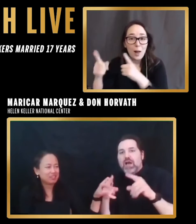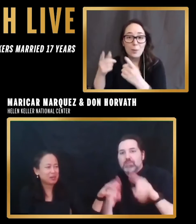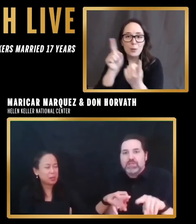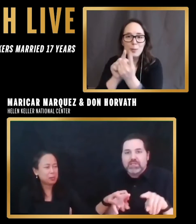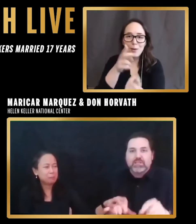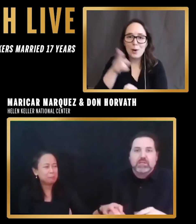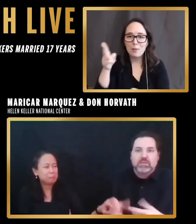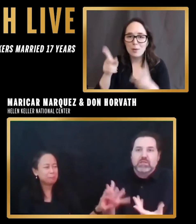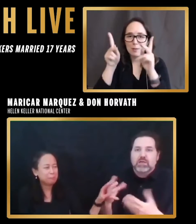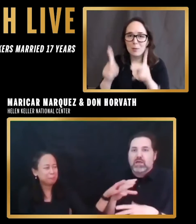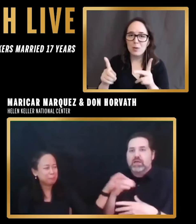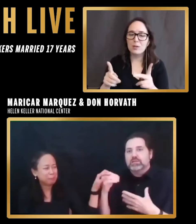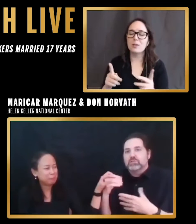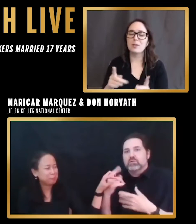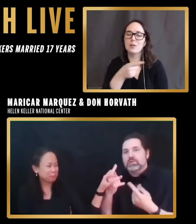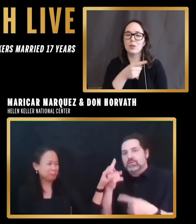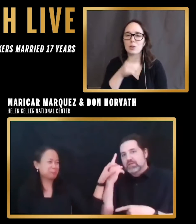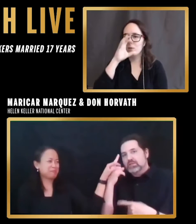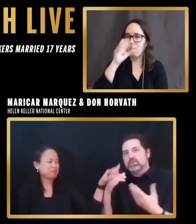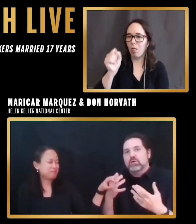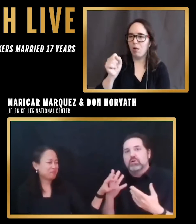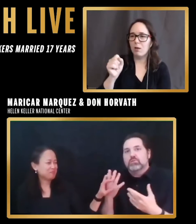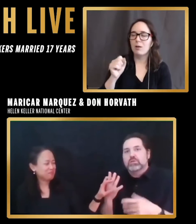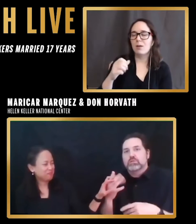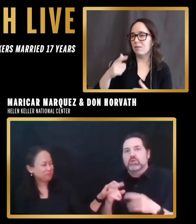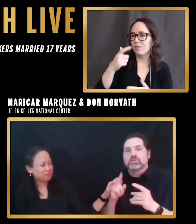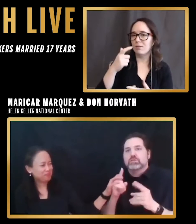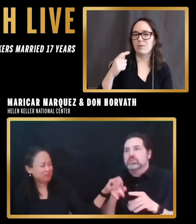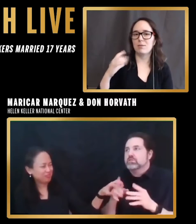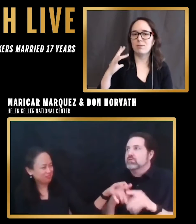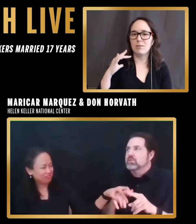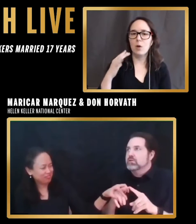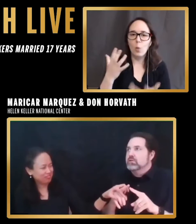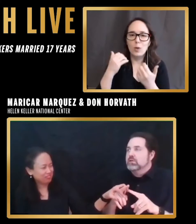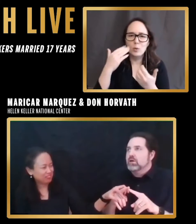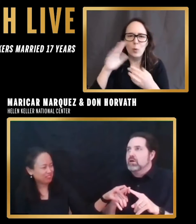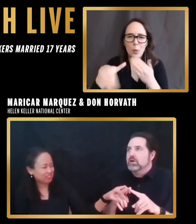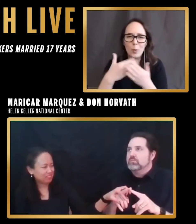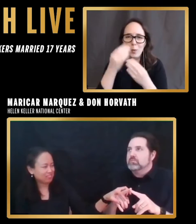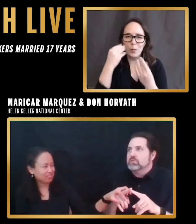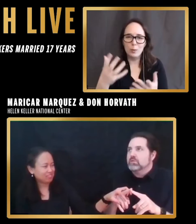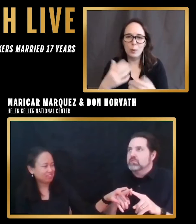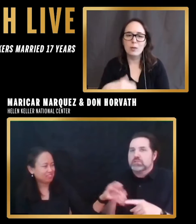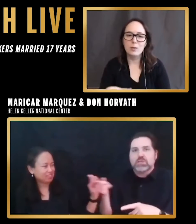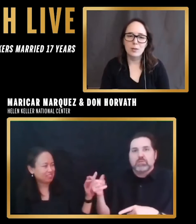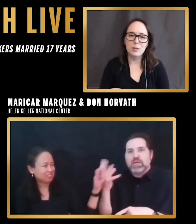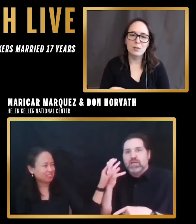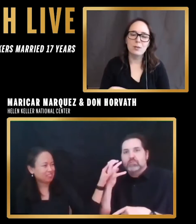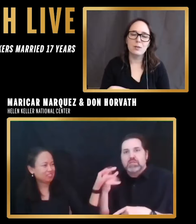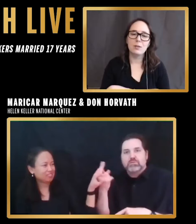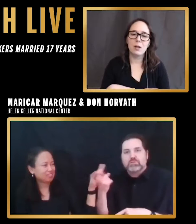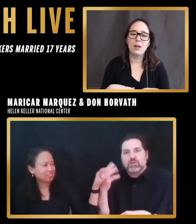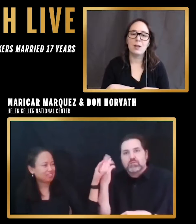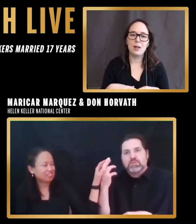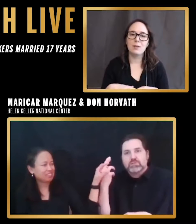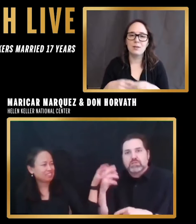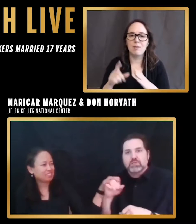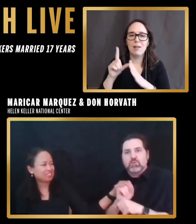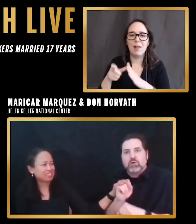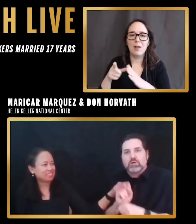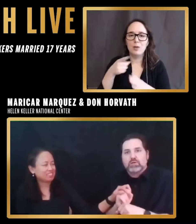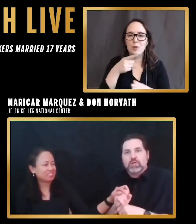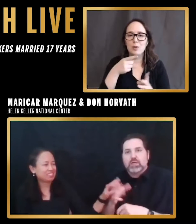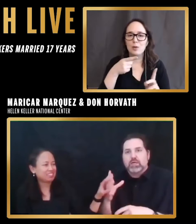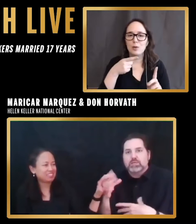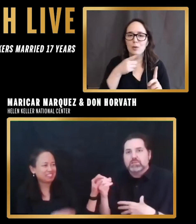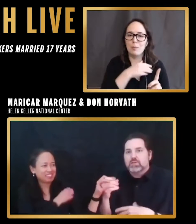was happening. And, I think, it wasn't until, she got mad at me for some reason at